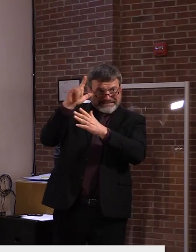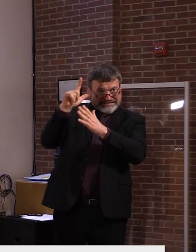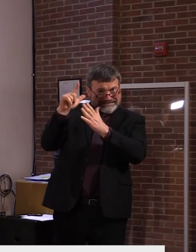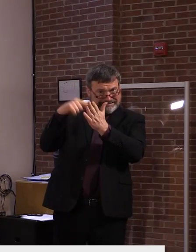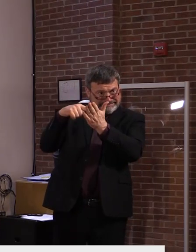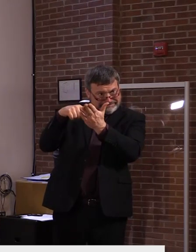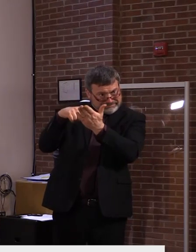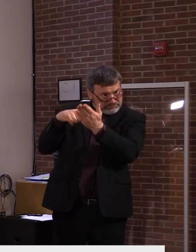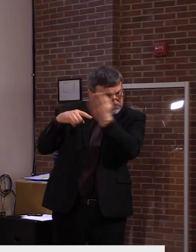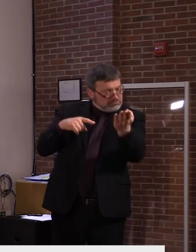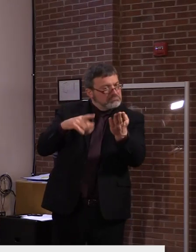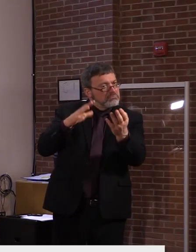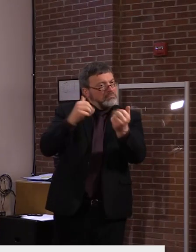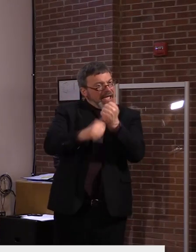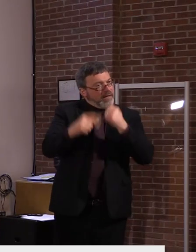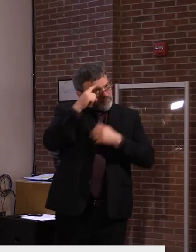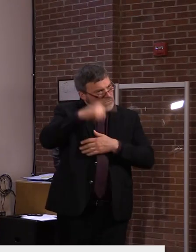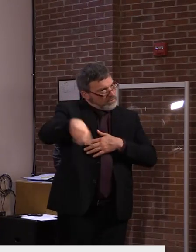mandate